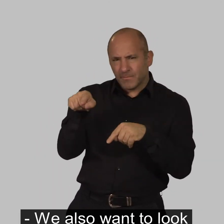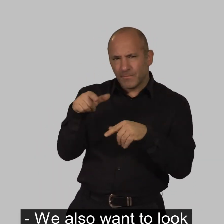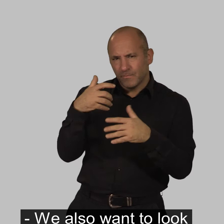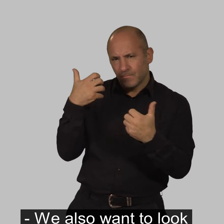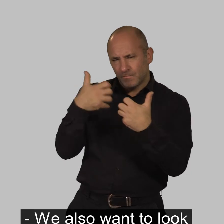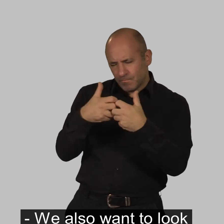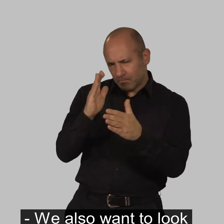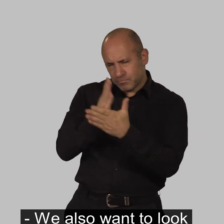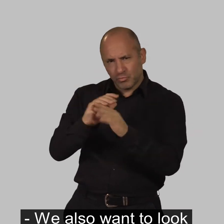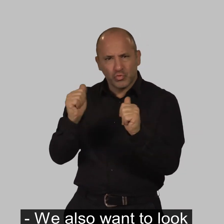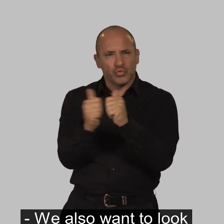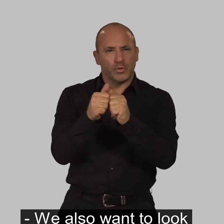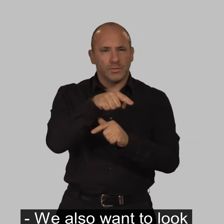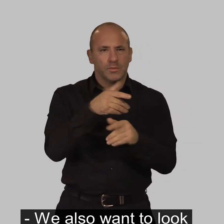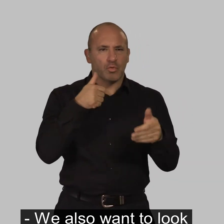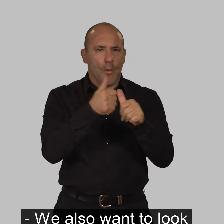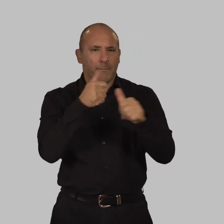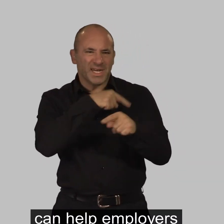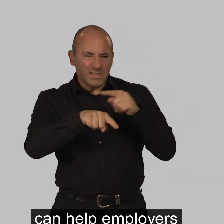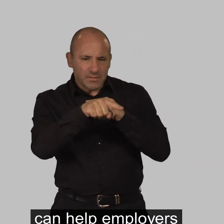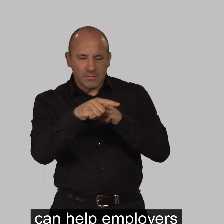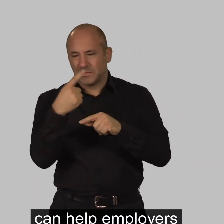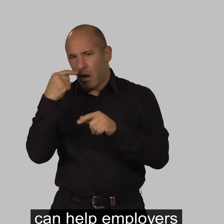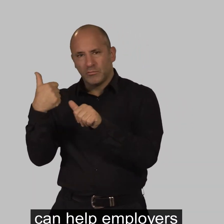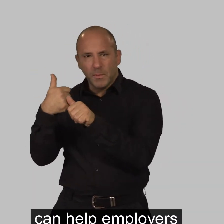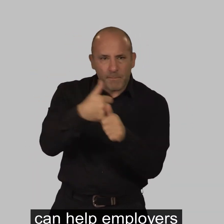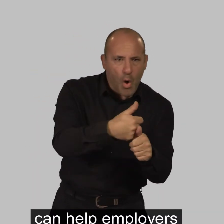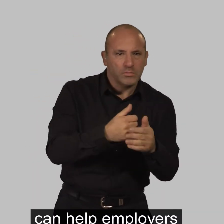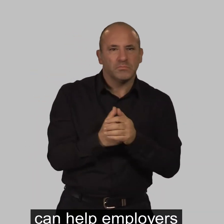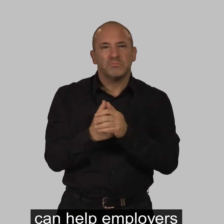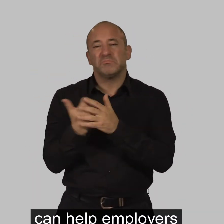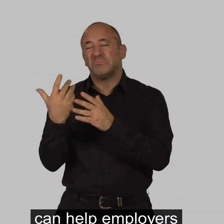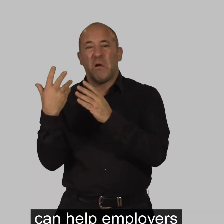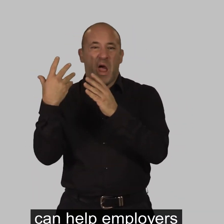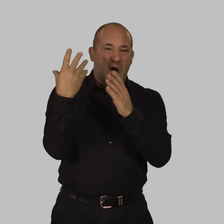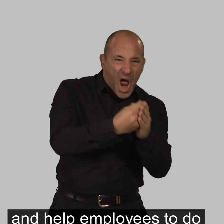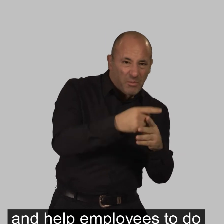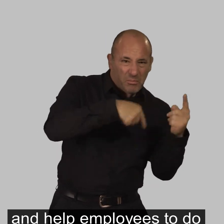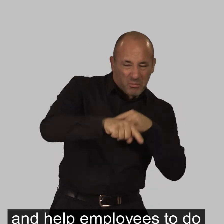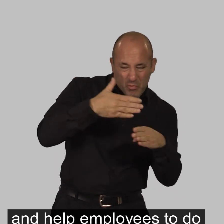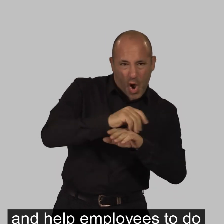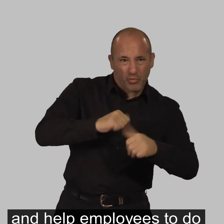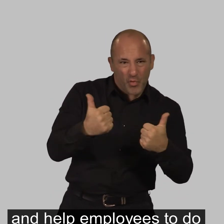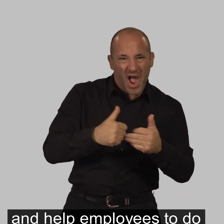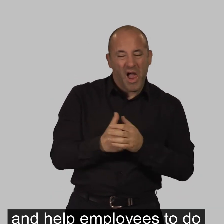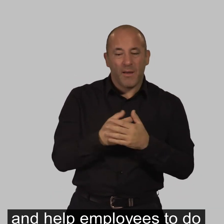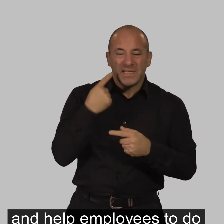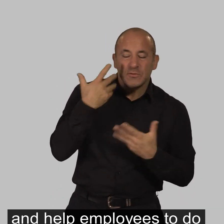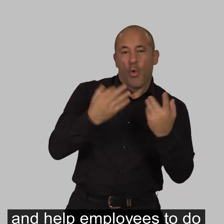We also want to look at how technology can help employers to support people and help employees to